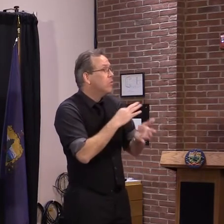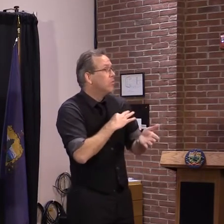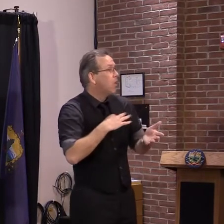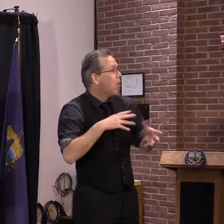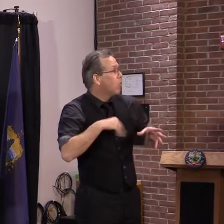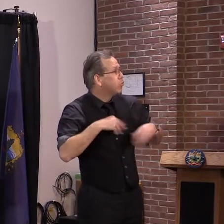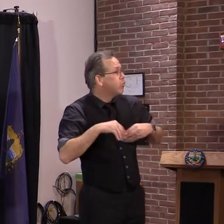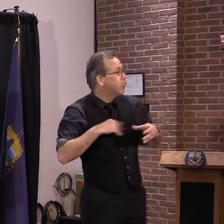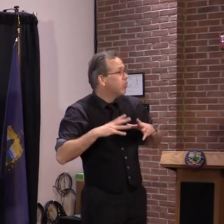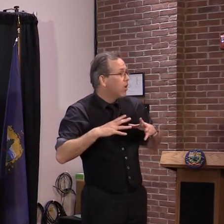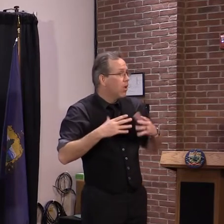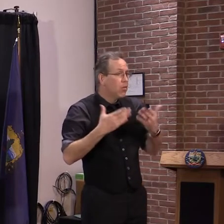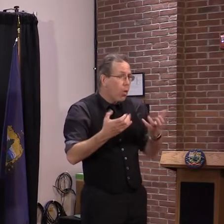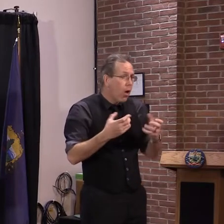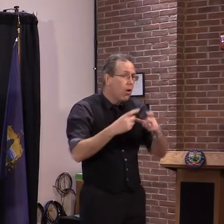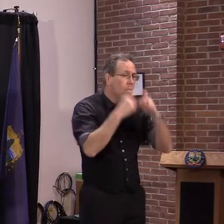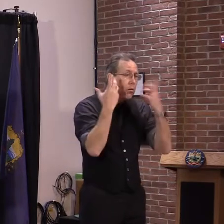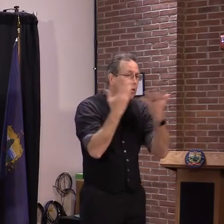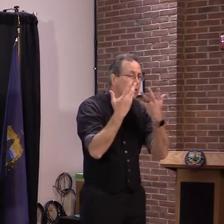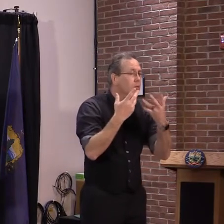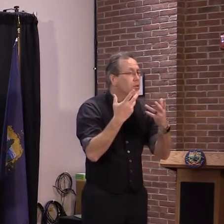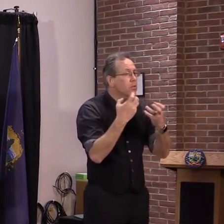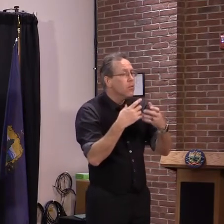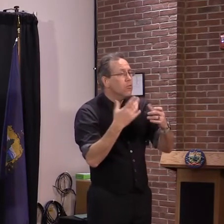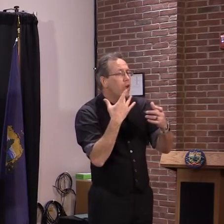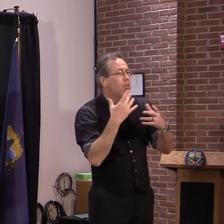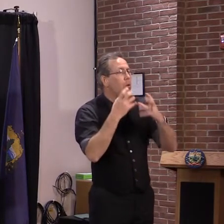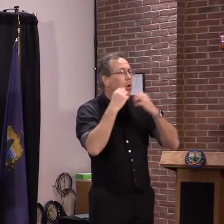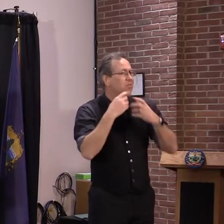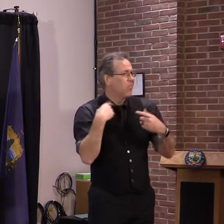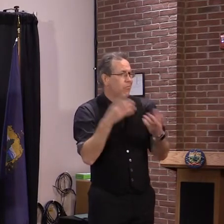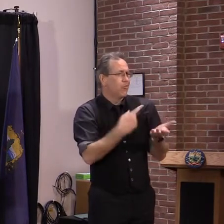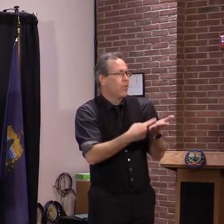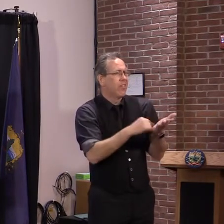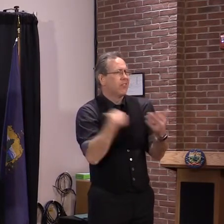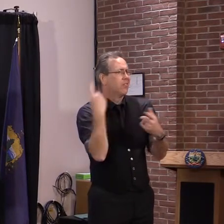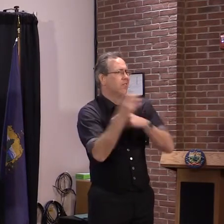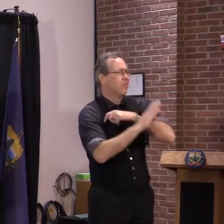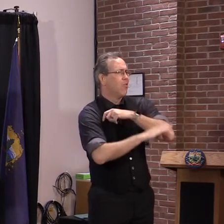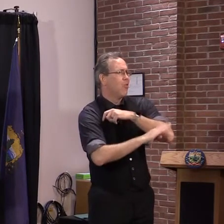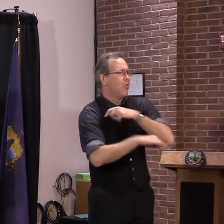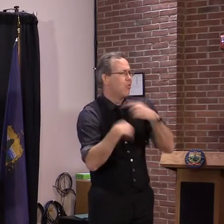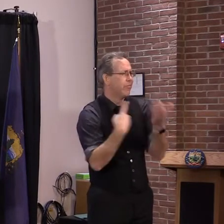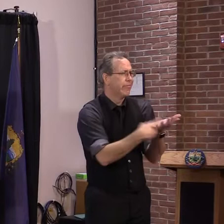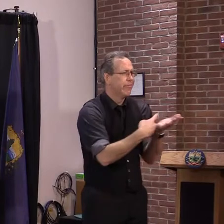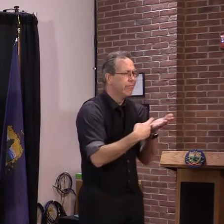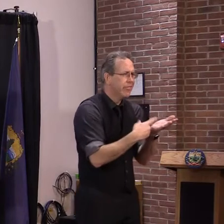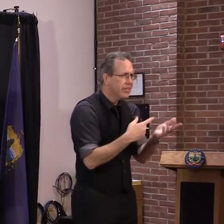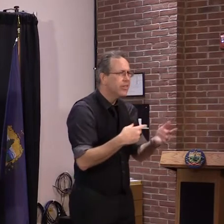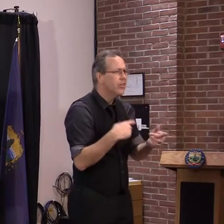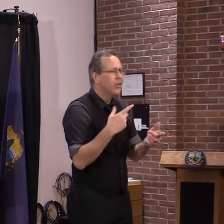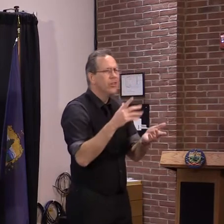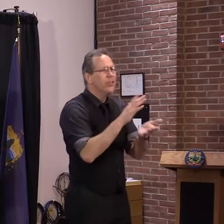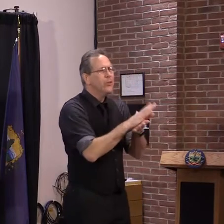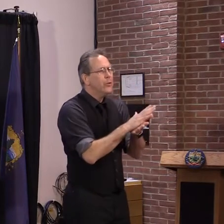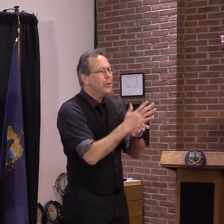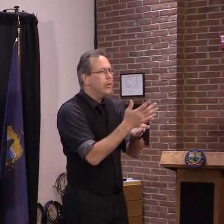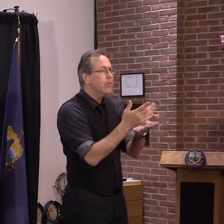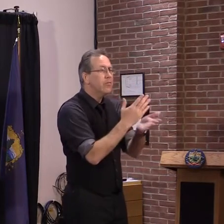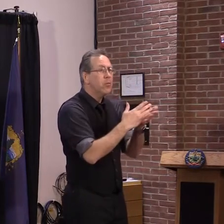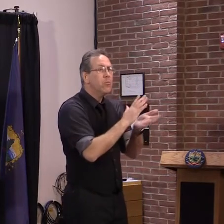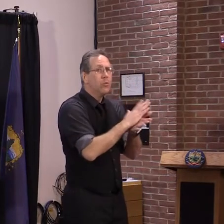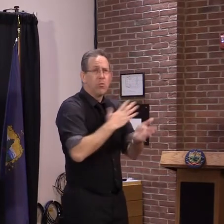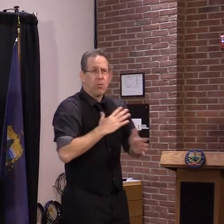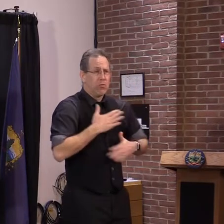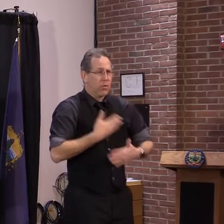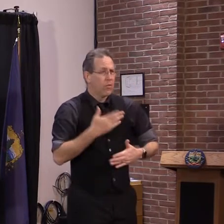mask to begin with the school year. So I think there's been a high degree of, I would say, compliance, but willingness to follow that